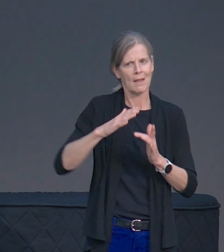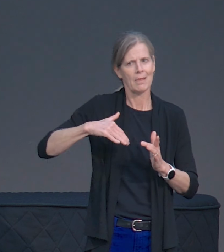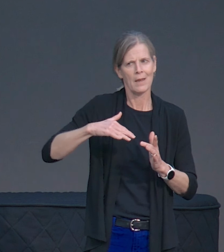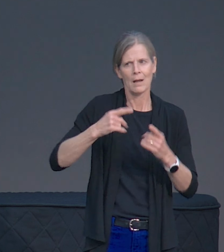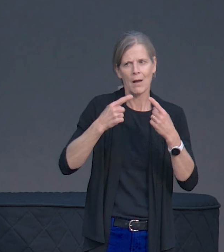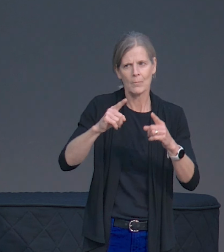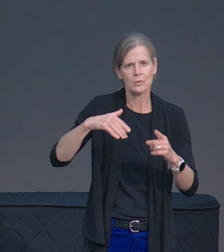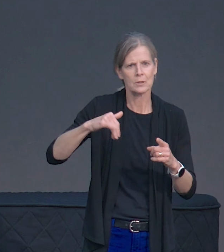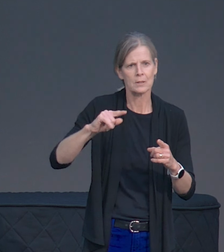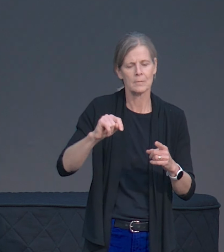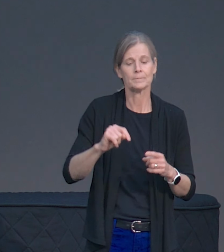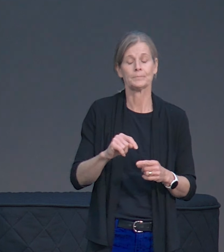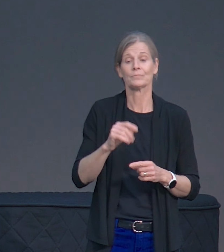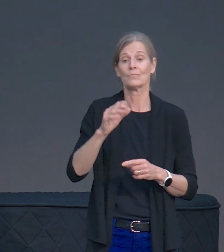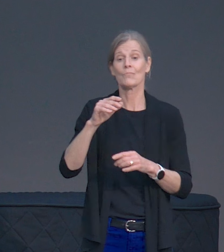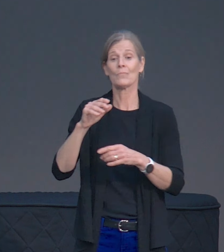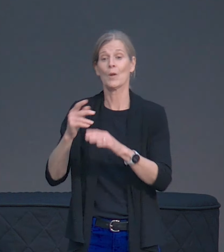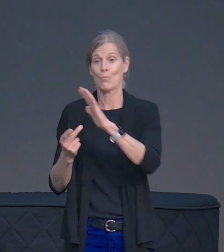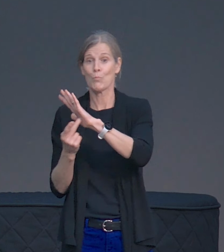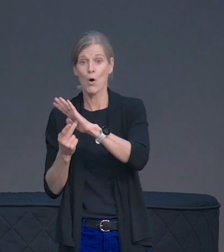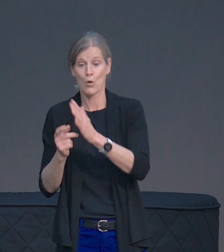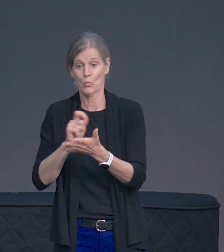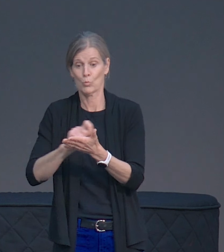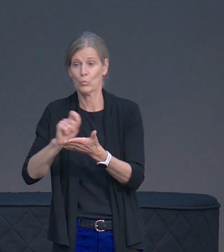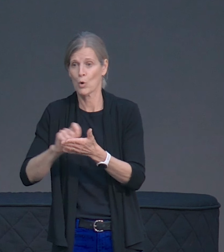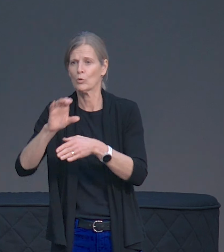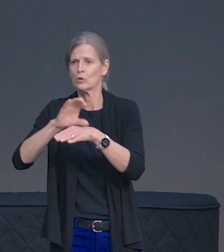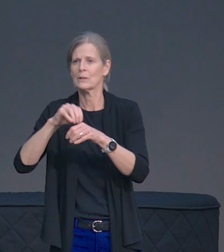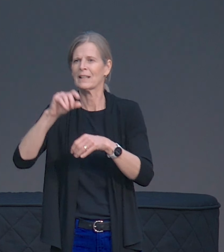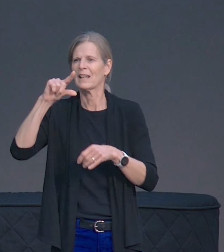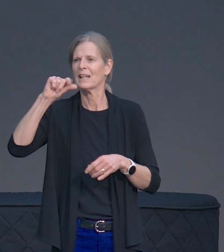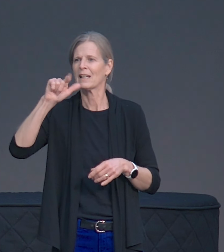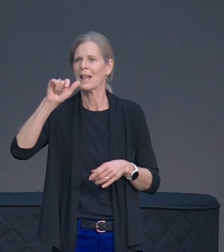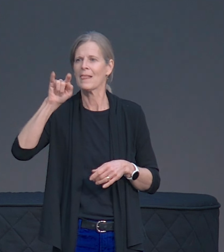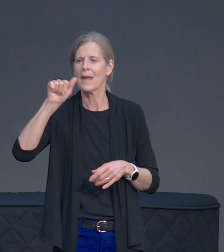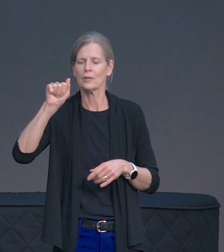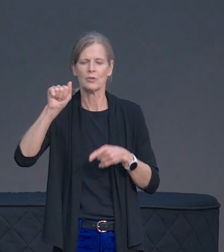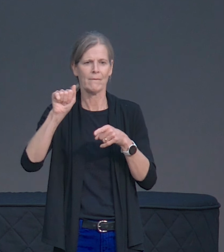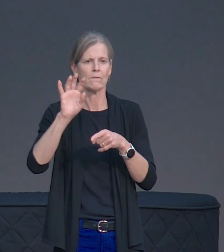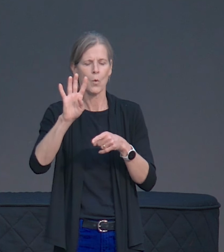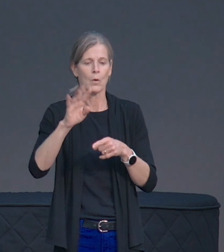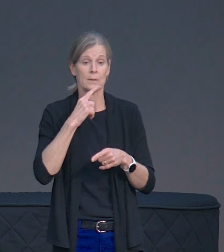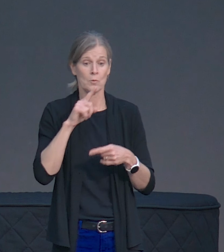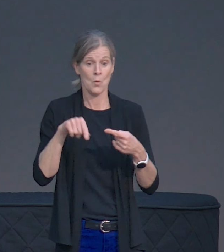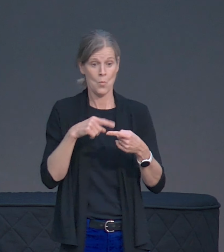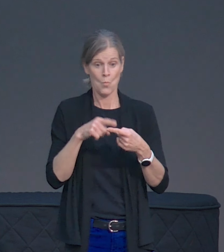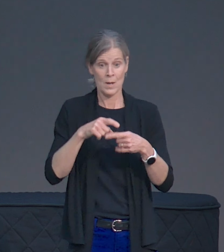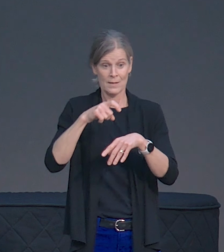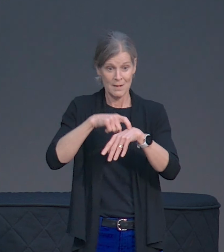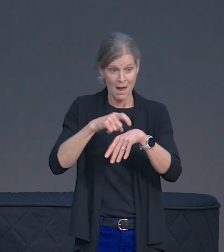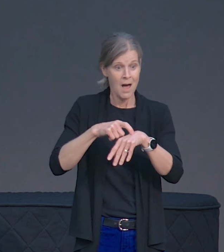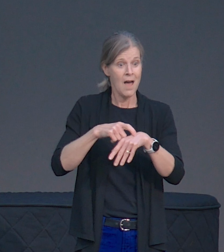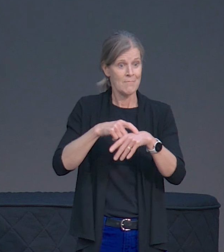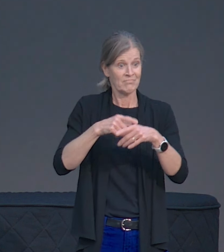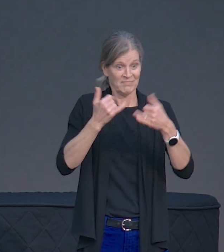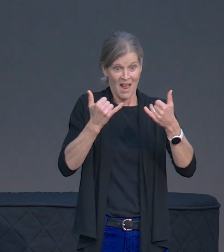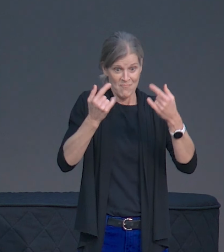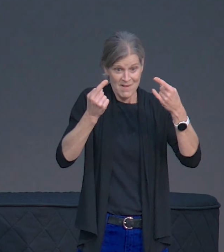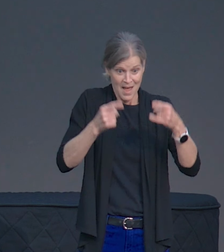As Paul Wrote To The Church In Galatia Galatians Chapter 4 Verse 4 But When The Fullness Of Time Had Come